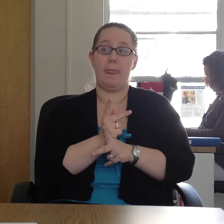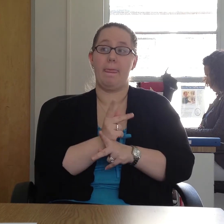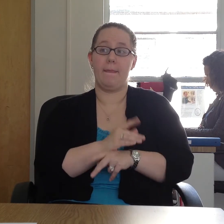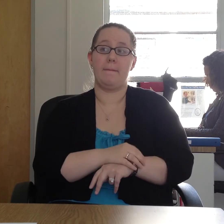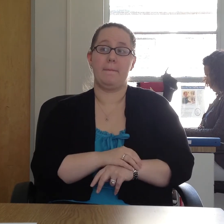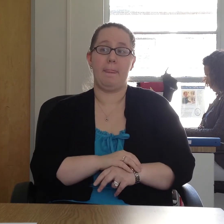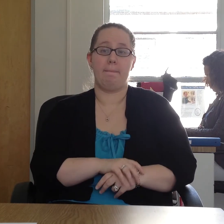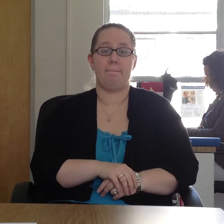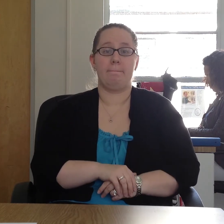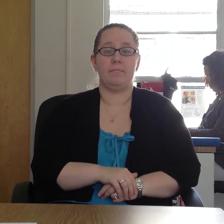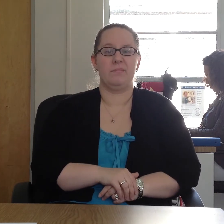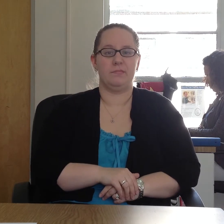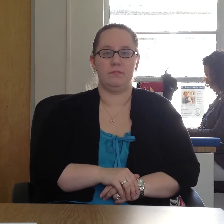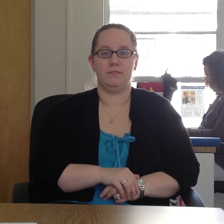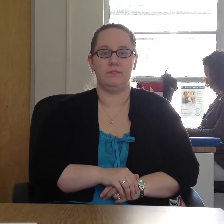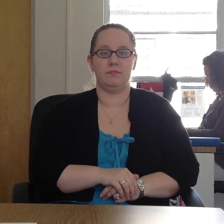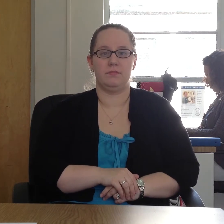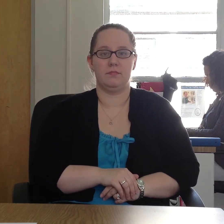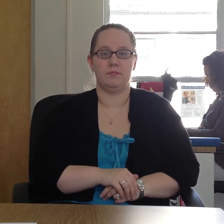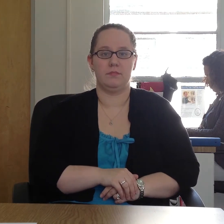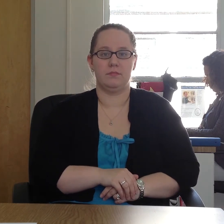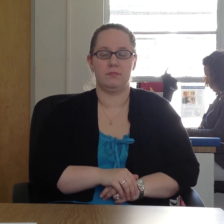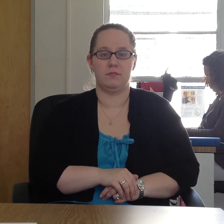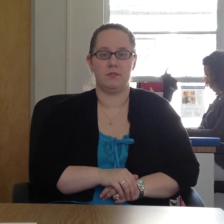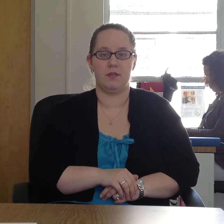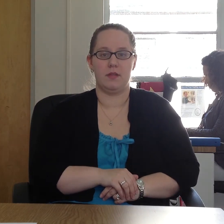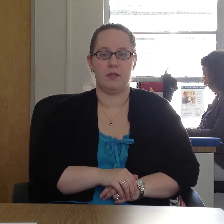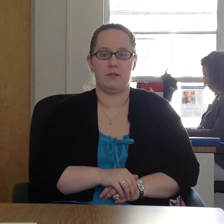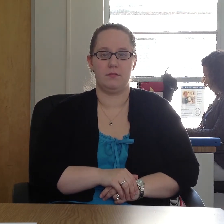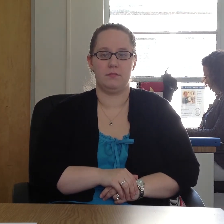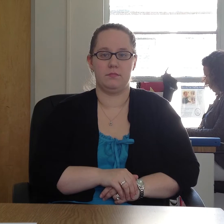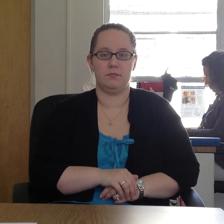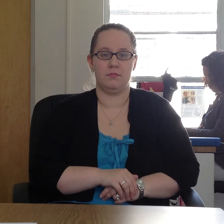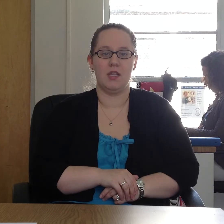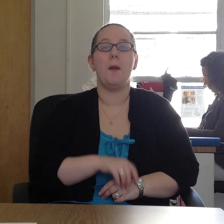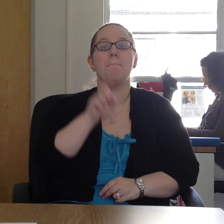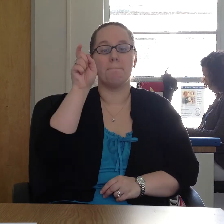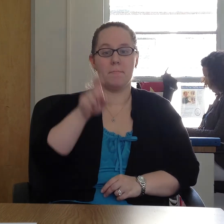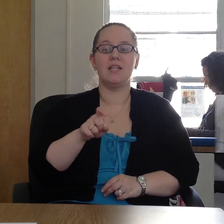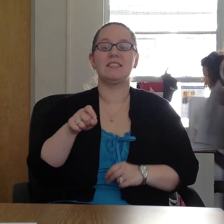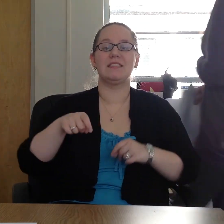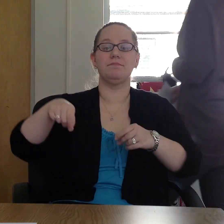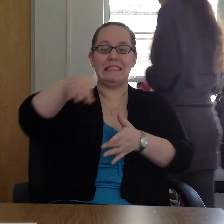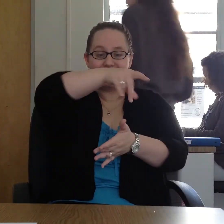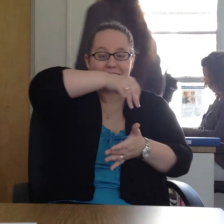In this case, such preparation must be done as rapidly as possible.